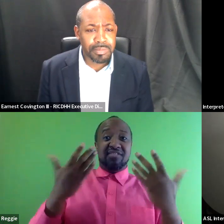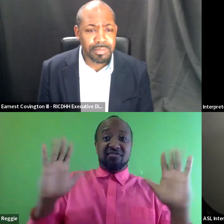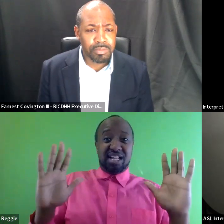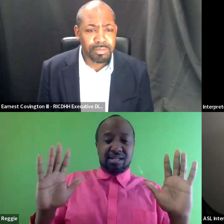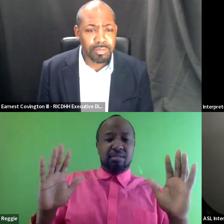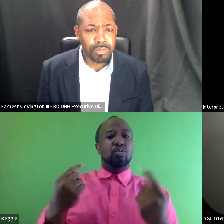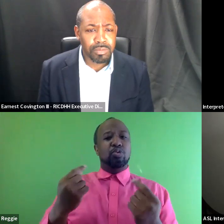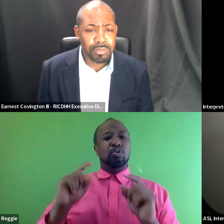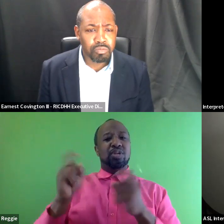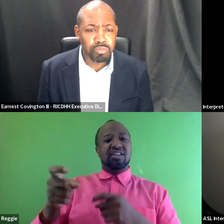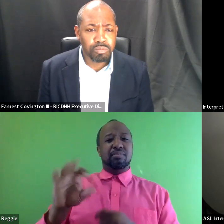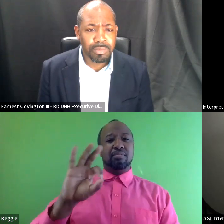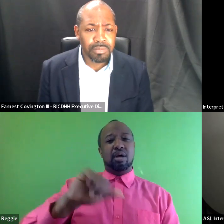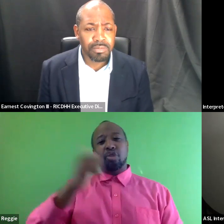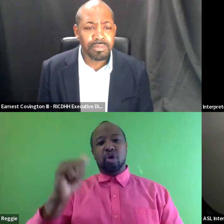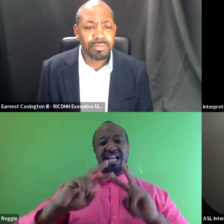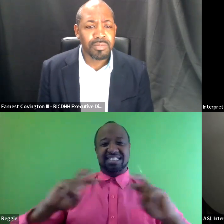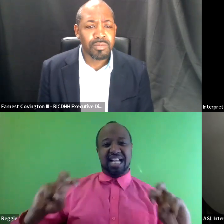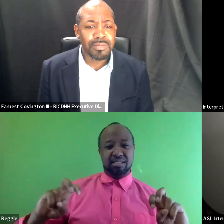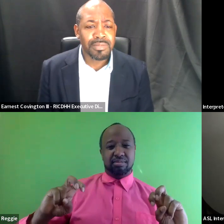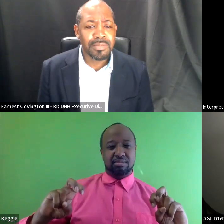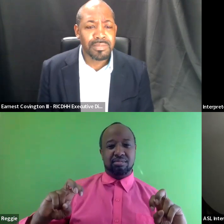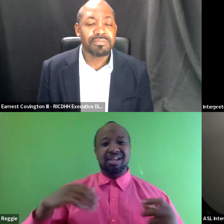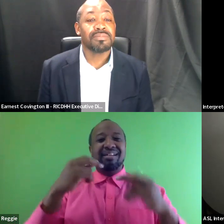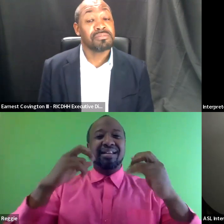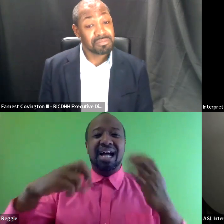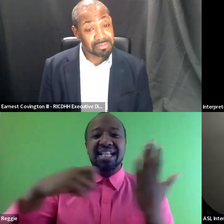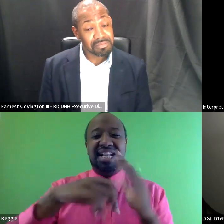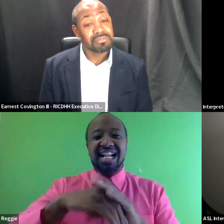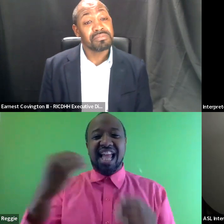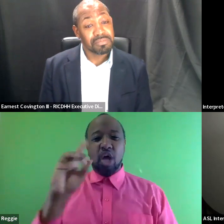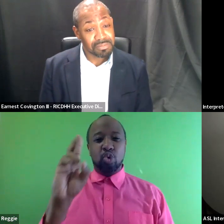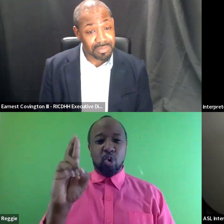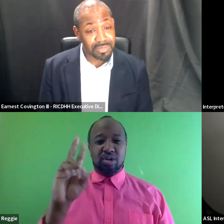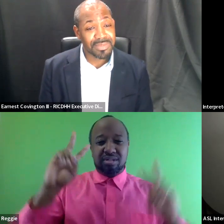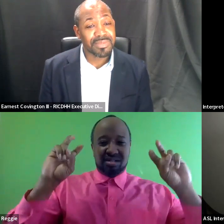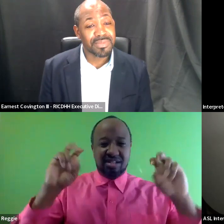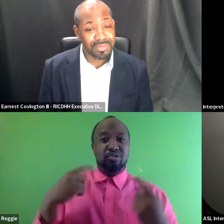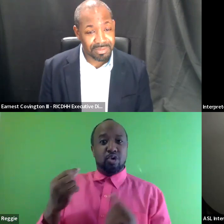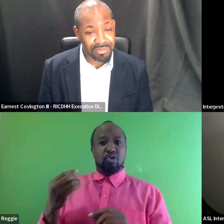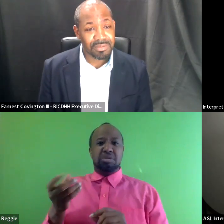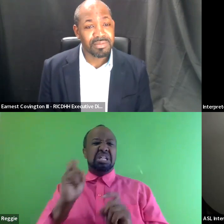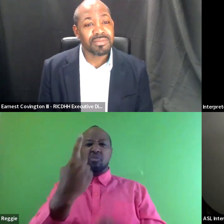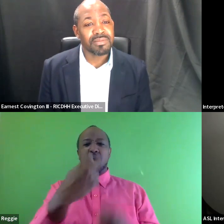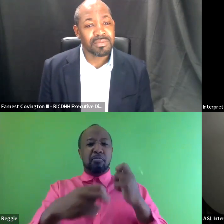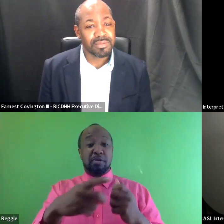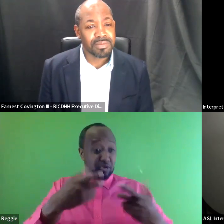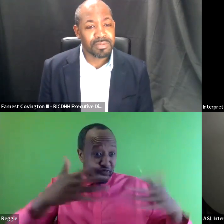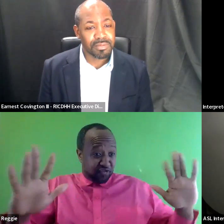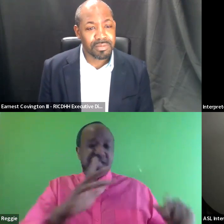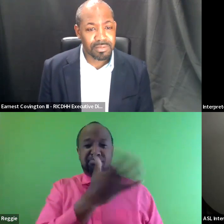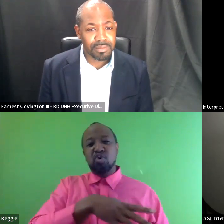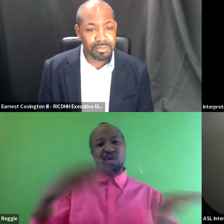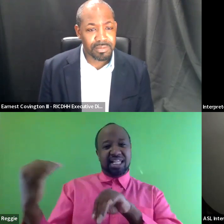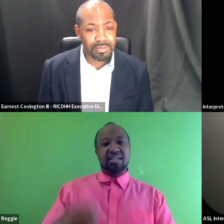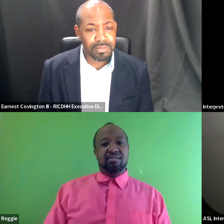concept. And before class is done, I'm going to give them another assessment. And I call it like the outdoor ticket,